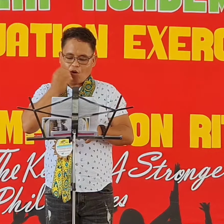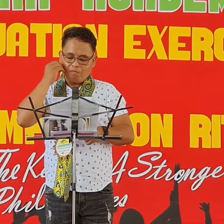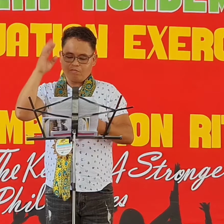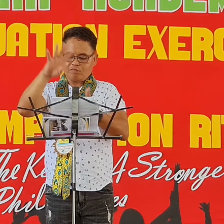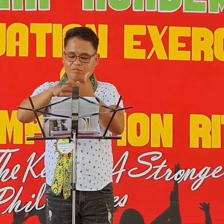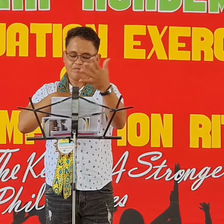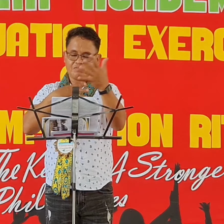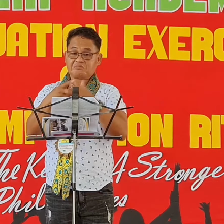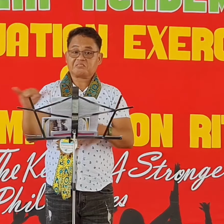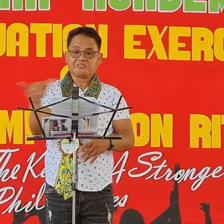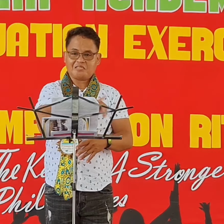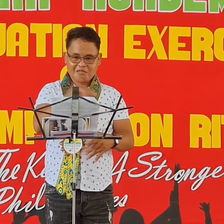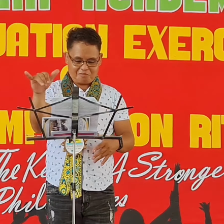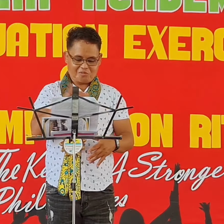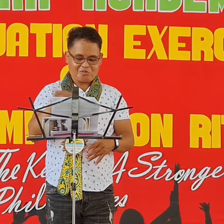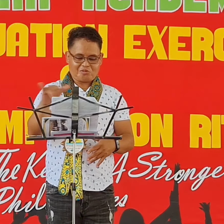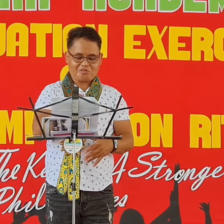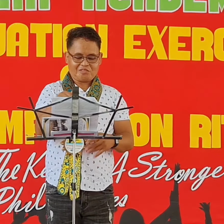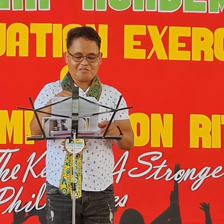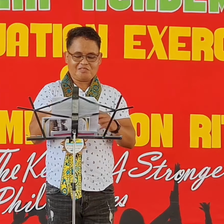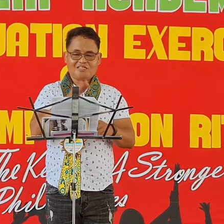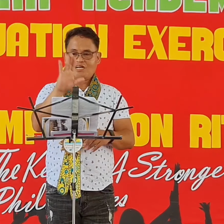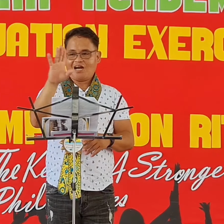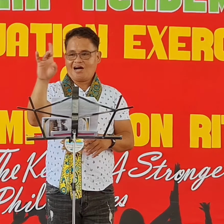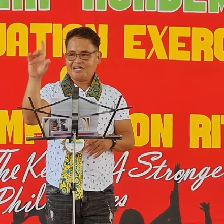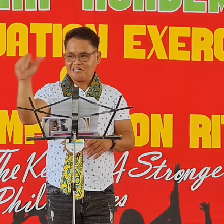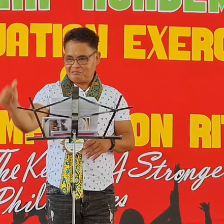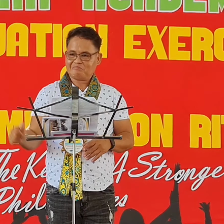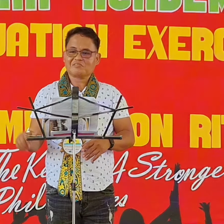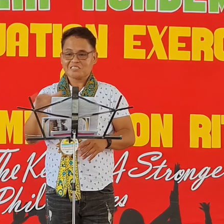We also have home schedule. Like here in Mahal Deaf Academy.